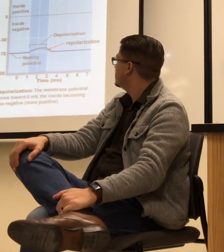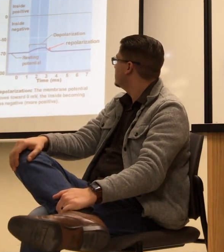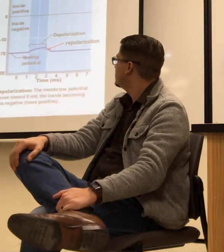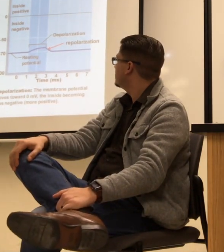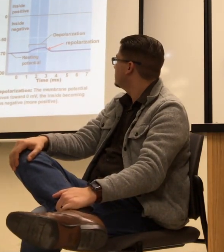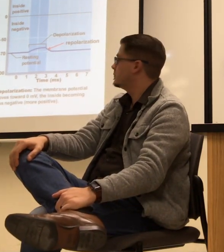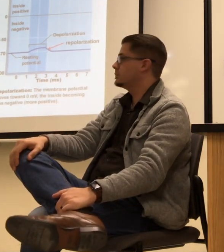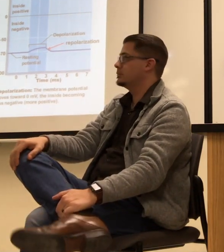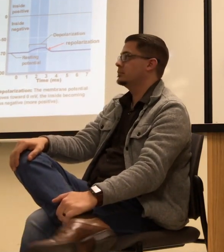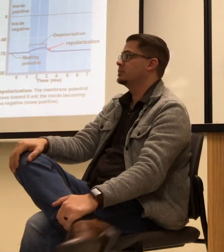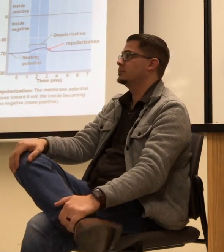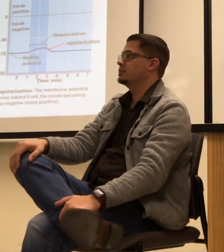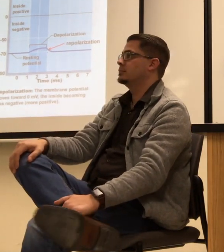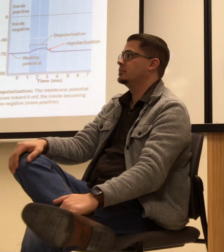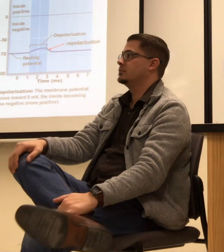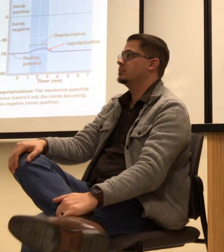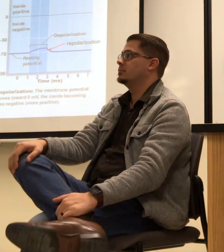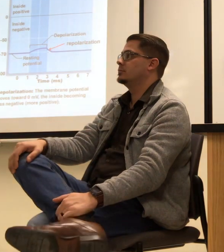Okay, so let me erase this.